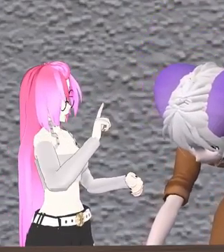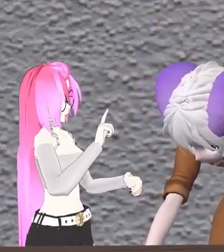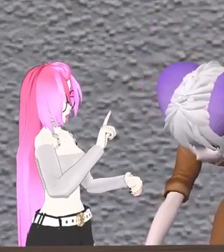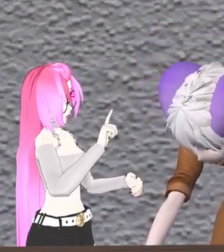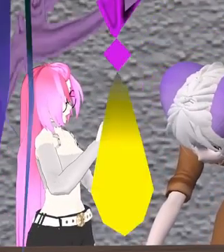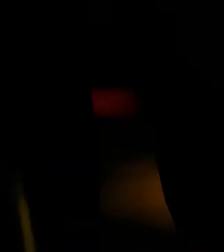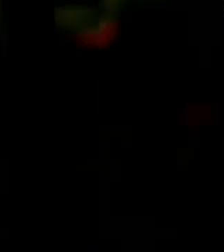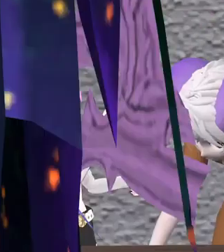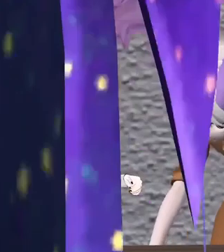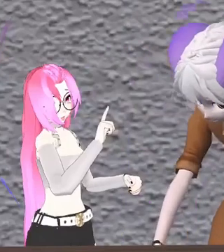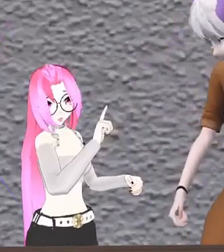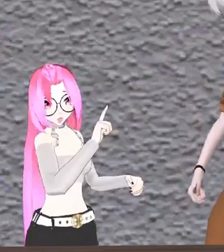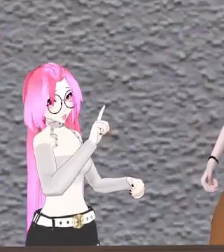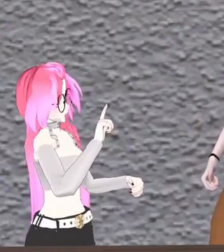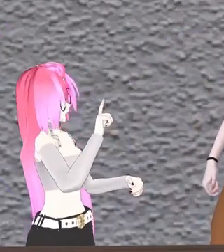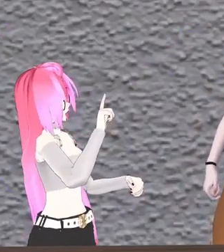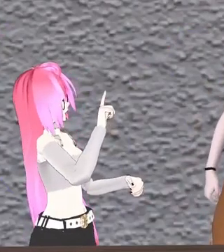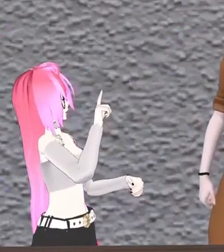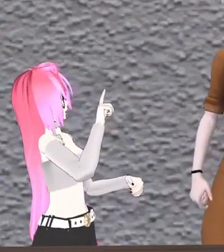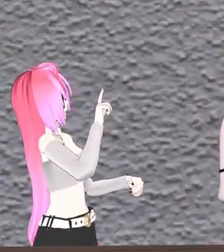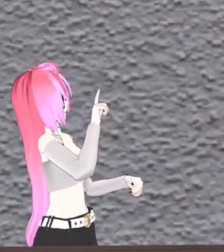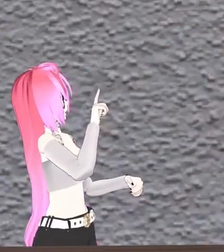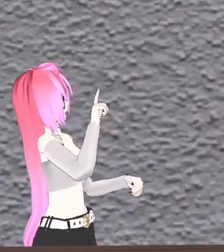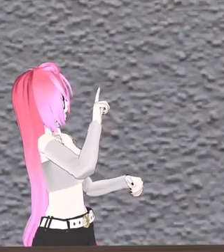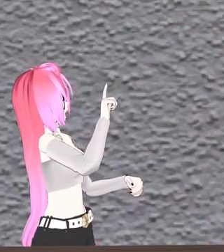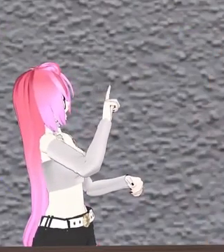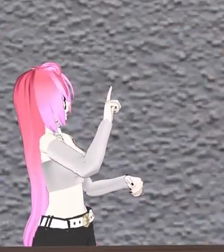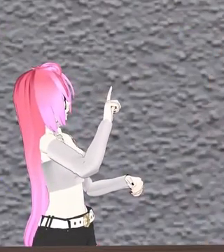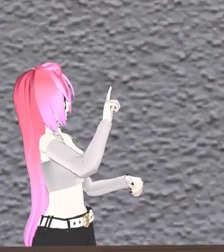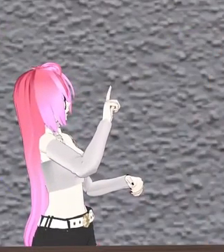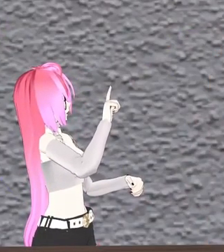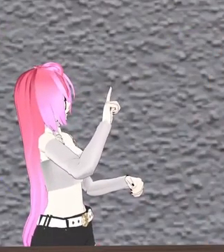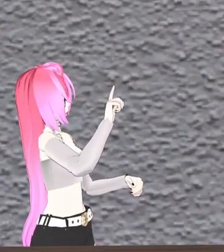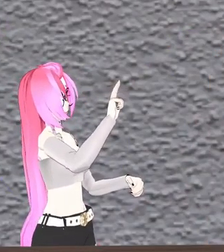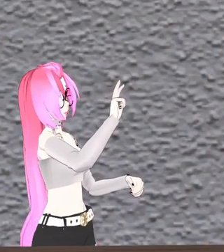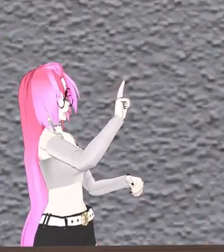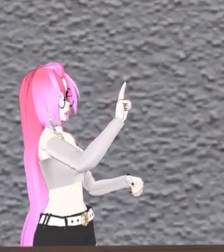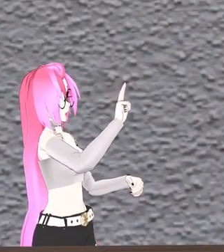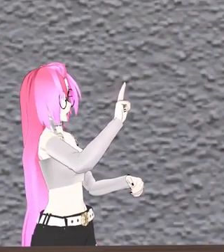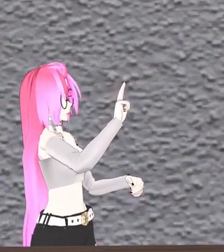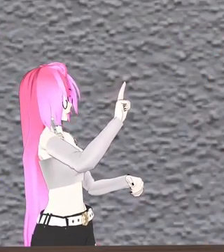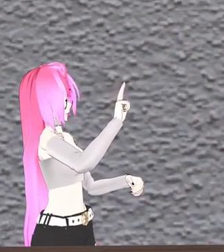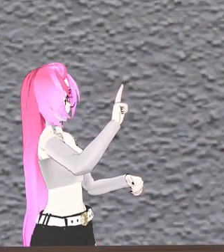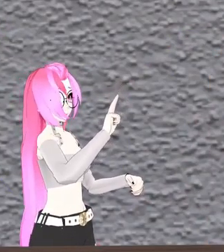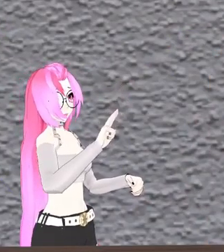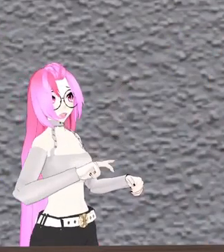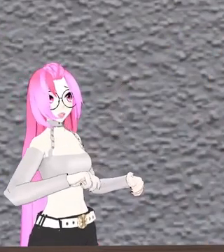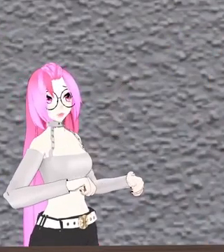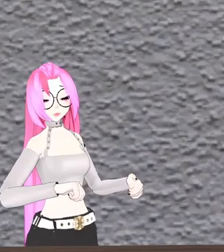I'm gonna count to three. I'm gonna count to three. One. Two. He's the real hero we